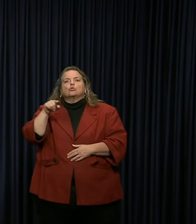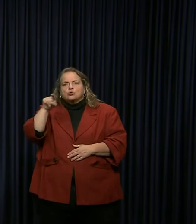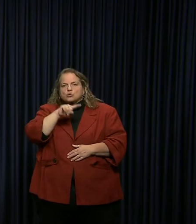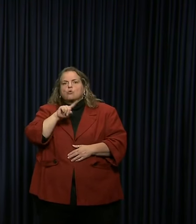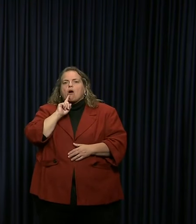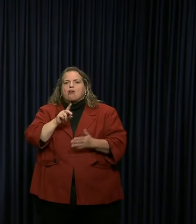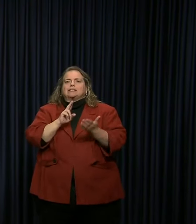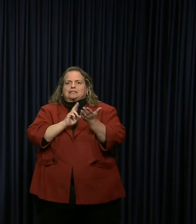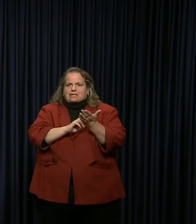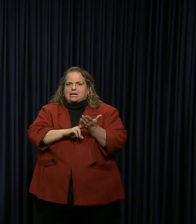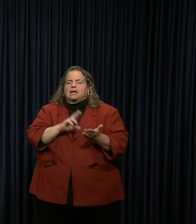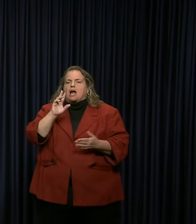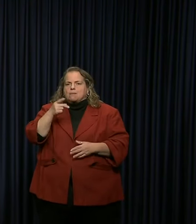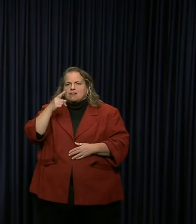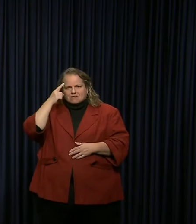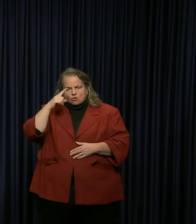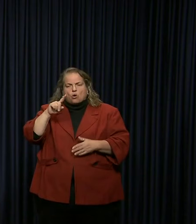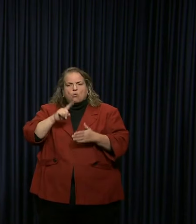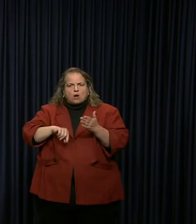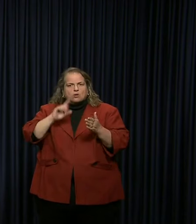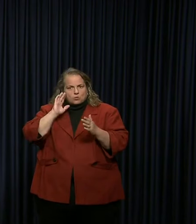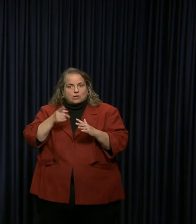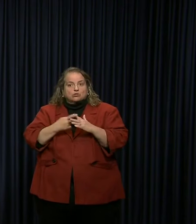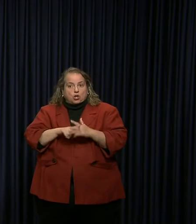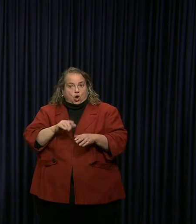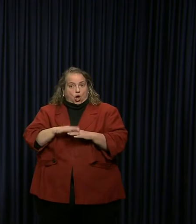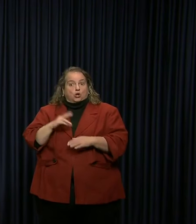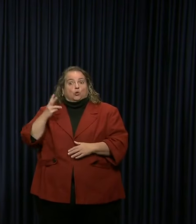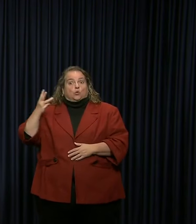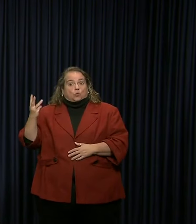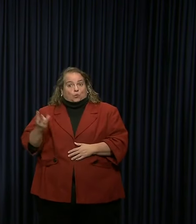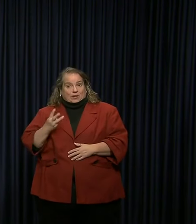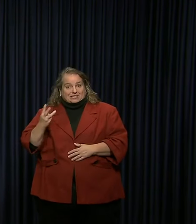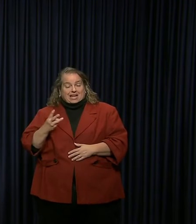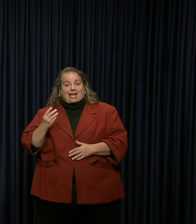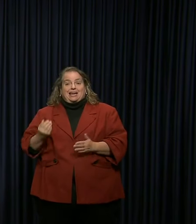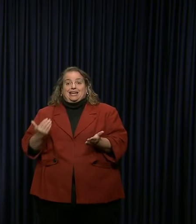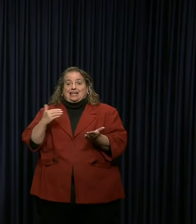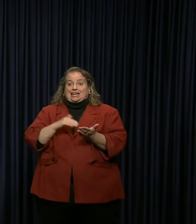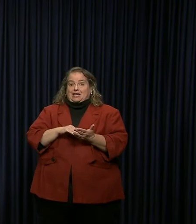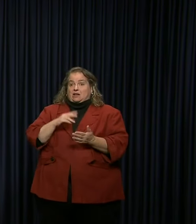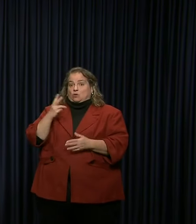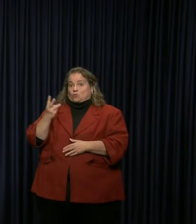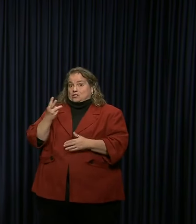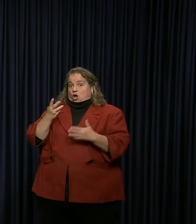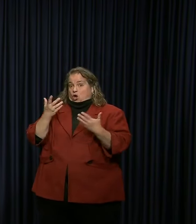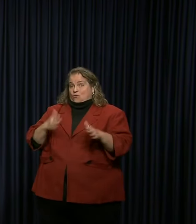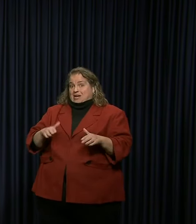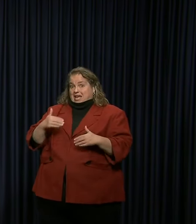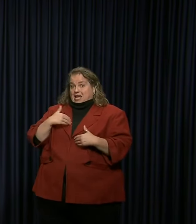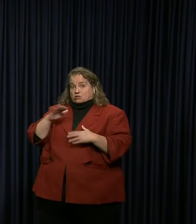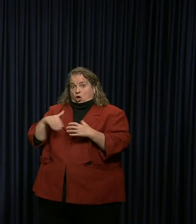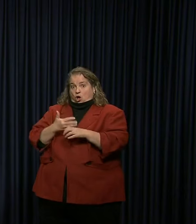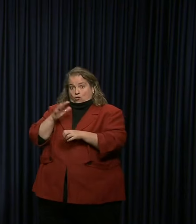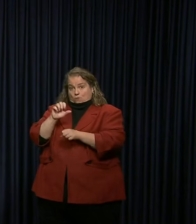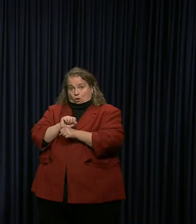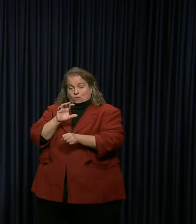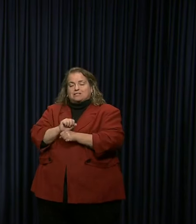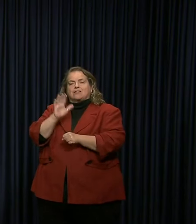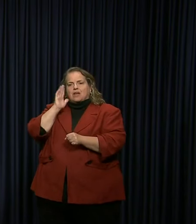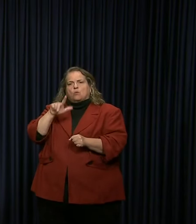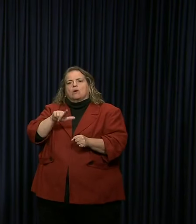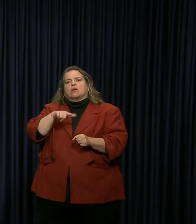are signing up for what will start on Wednesday. And again, if Wednesday already has all the appointments, they will roll